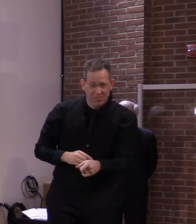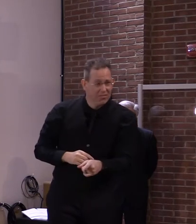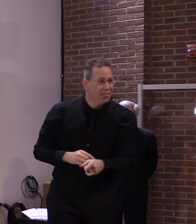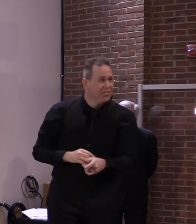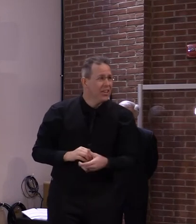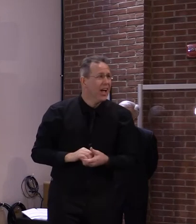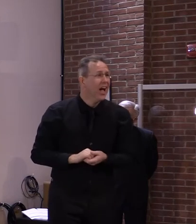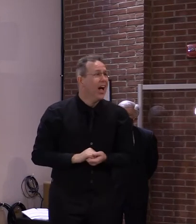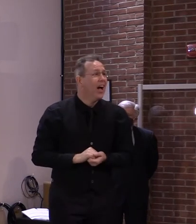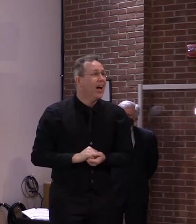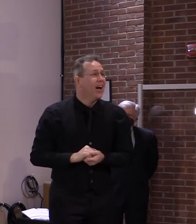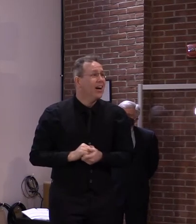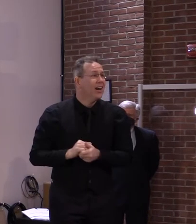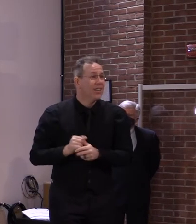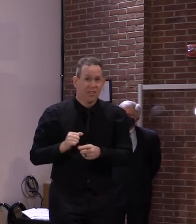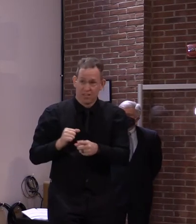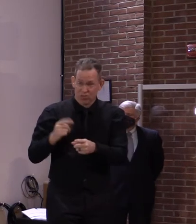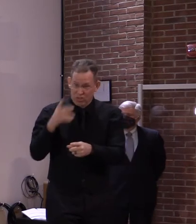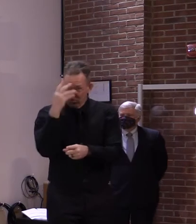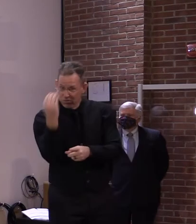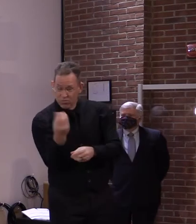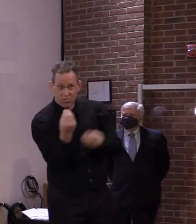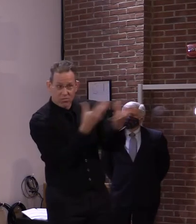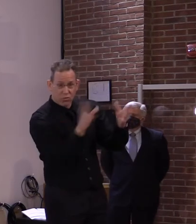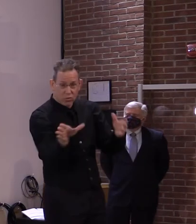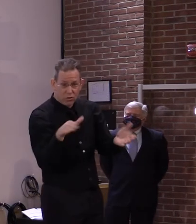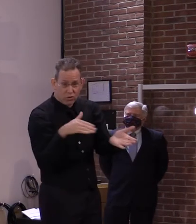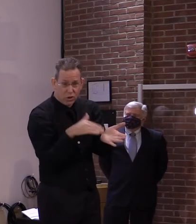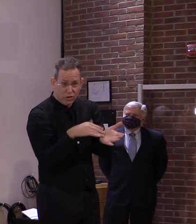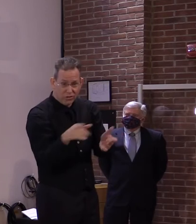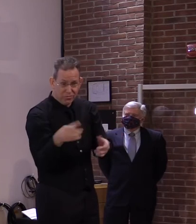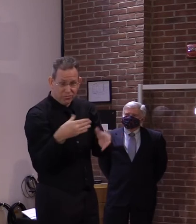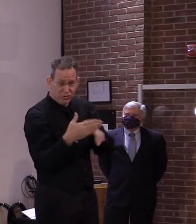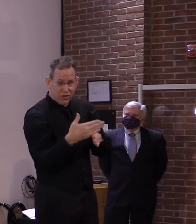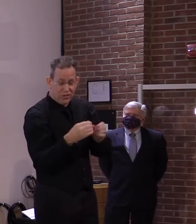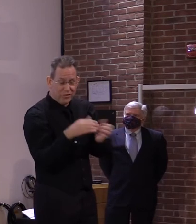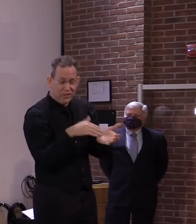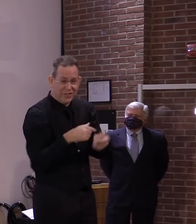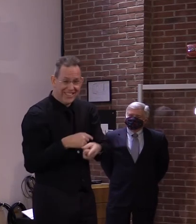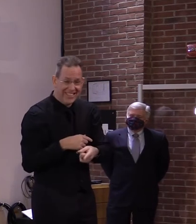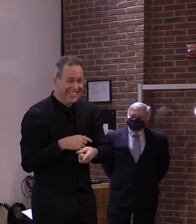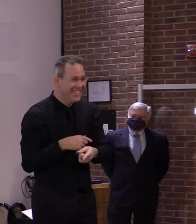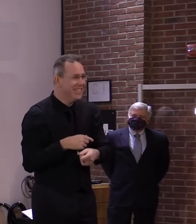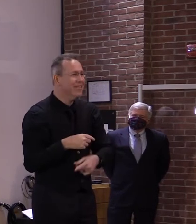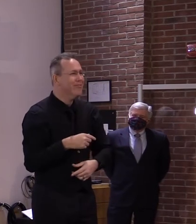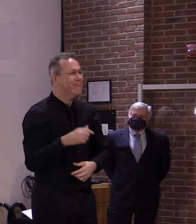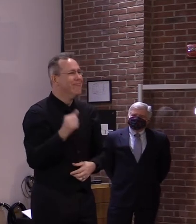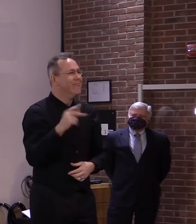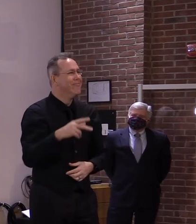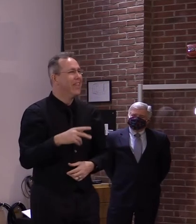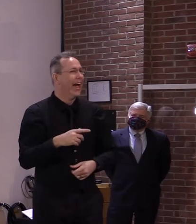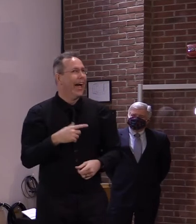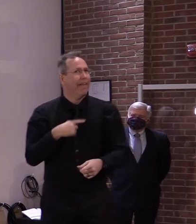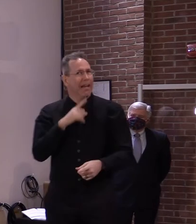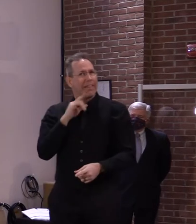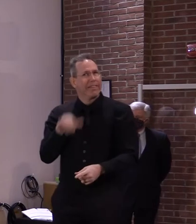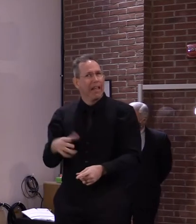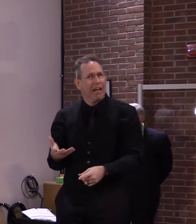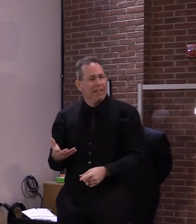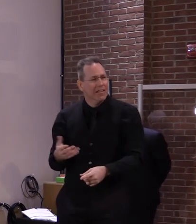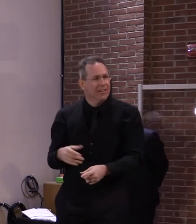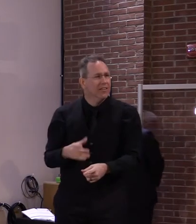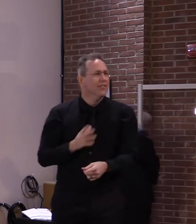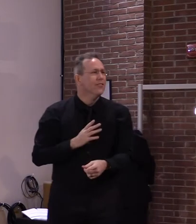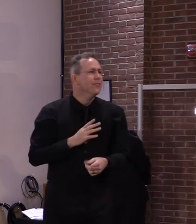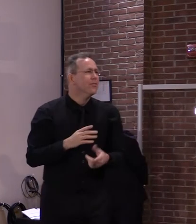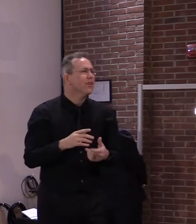um i have another question this one's actually from a nurse so but but not from the same practice uh